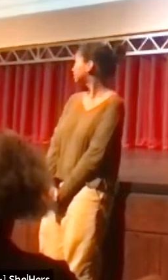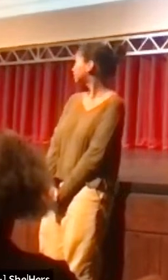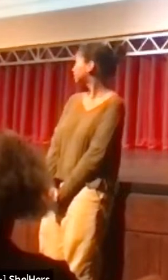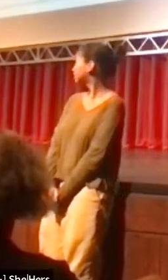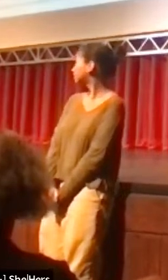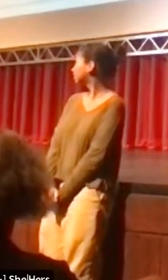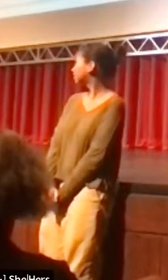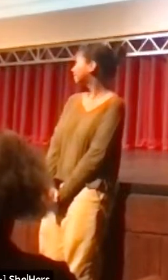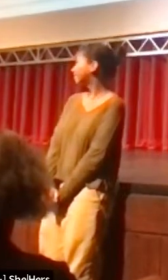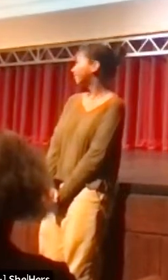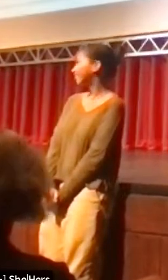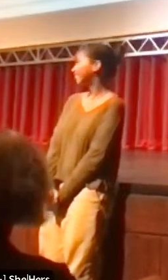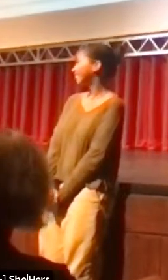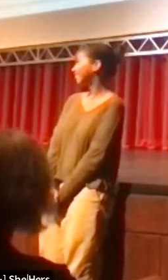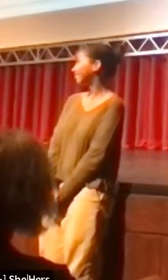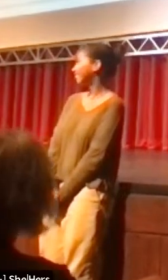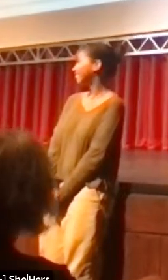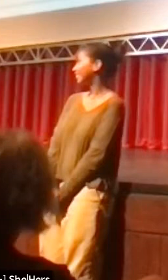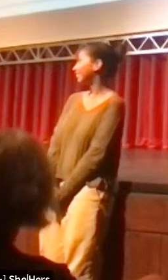whakapono,